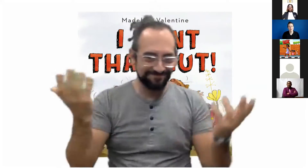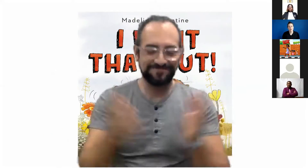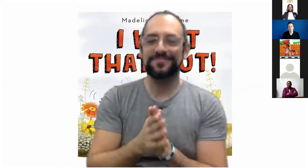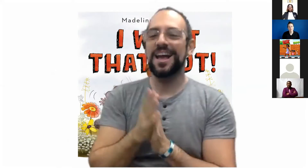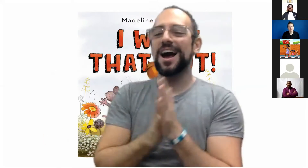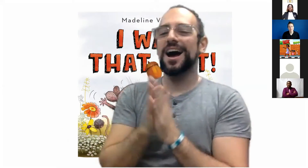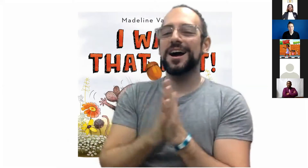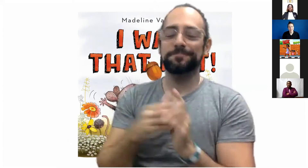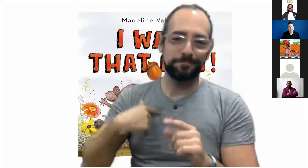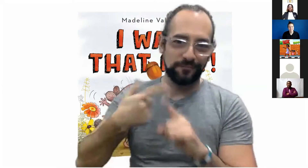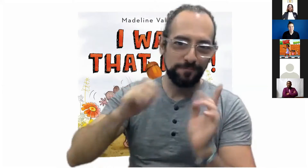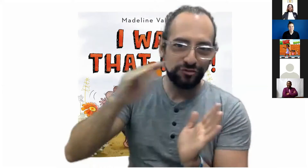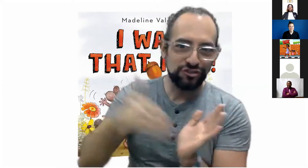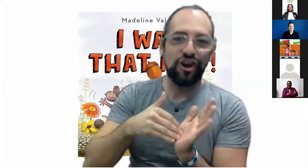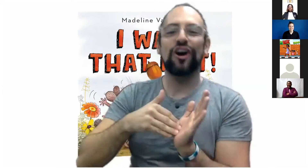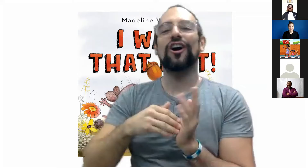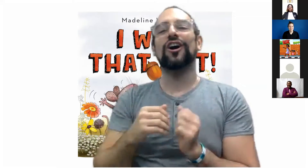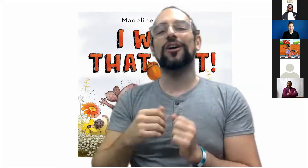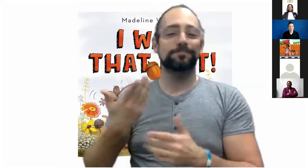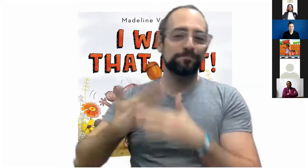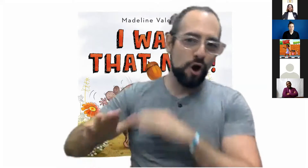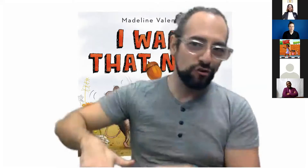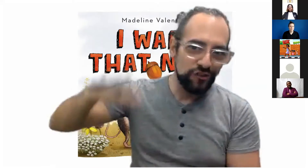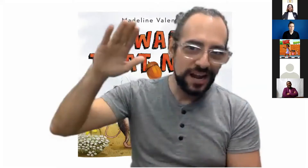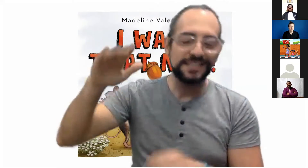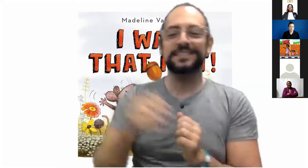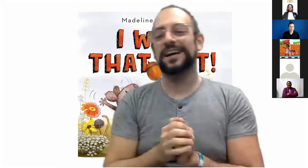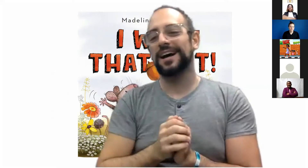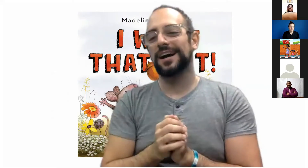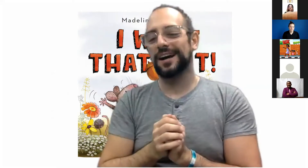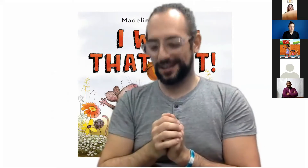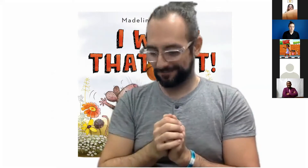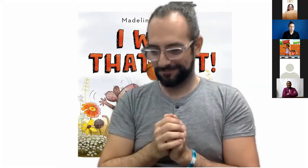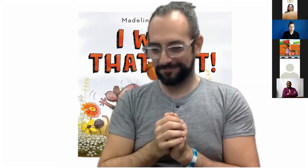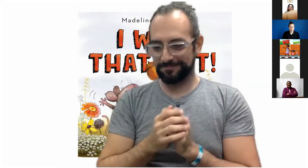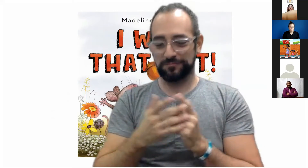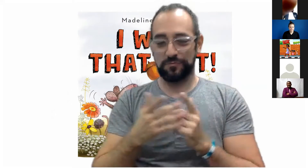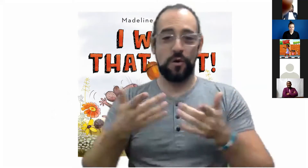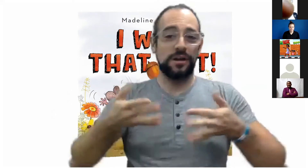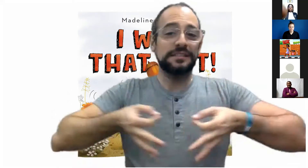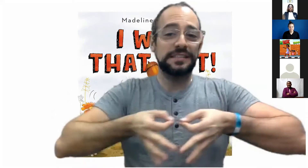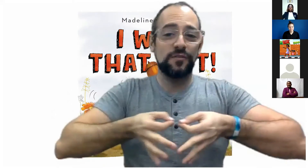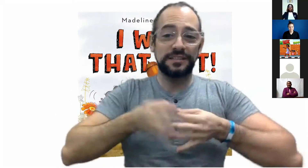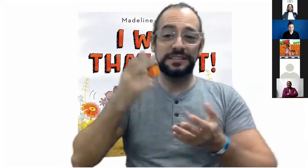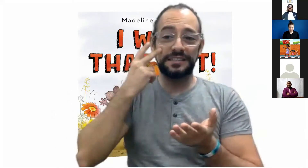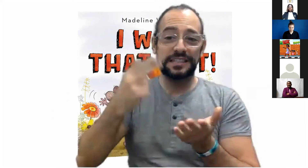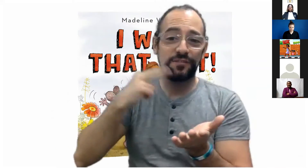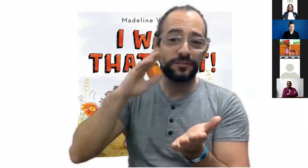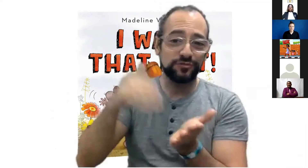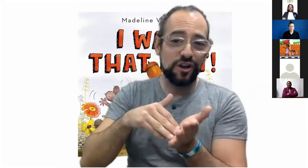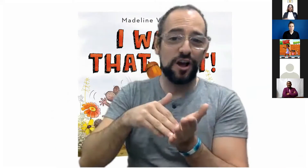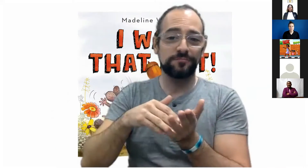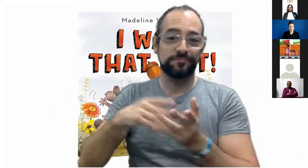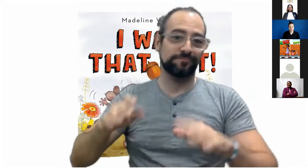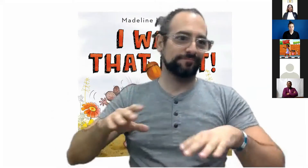Because I've got big curly hair, so that's where my name sign comes from. I'm from Montreal. I was born and raised here.